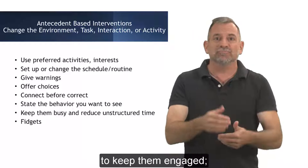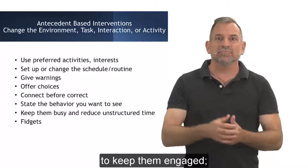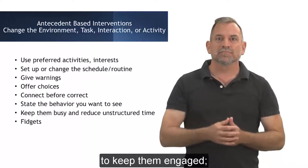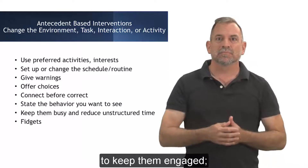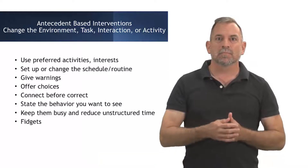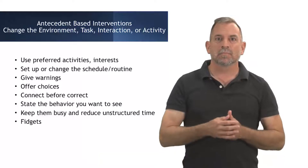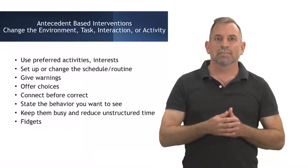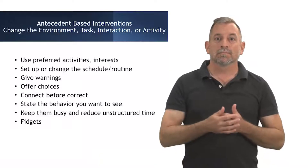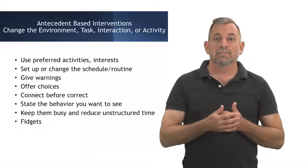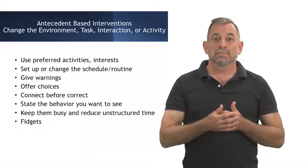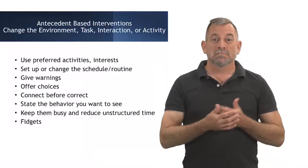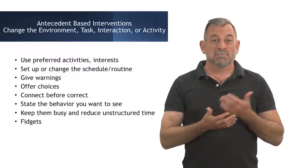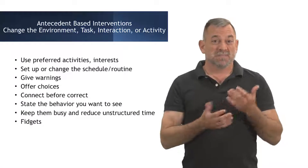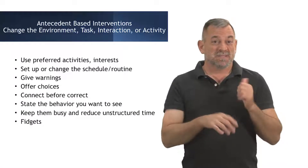engaged.